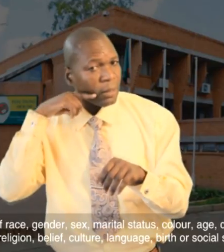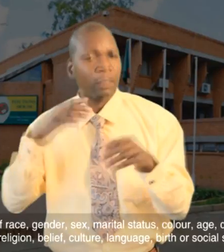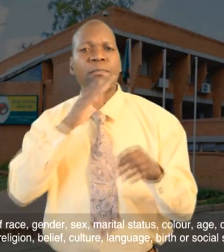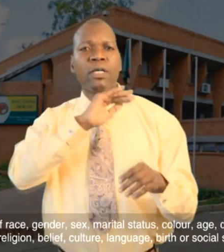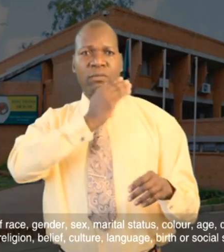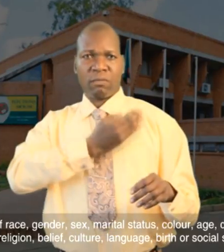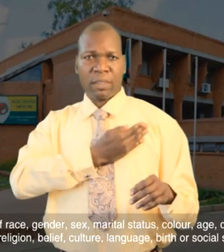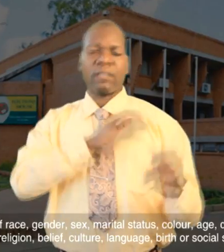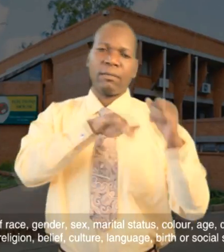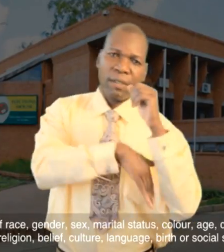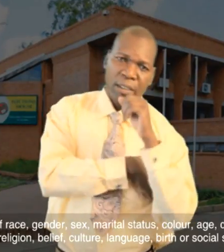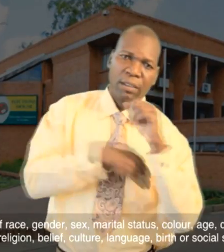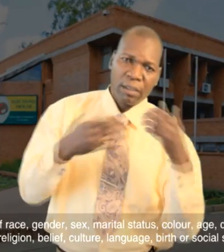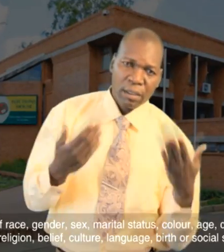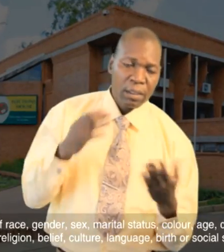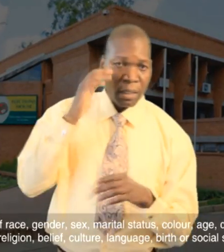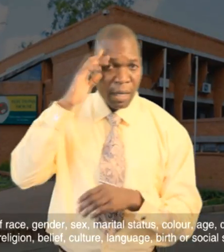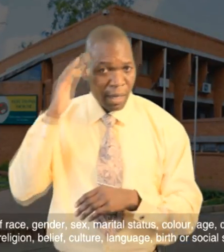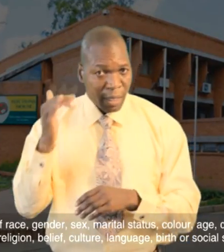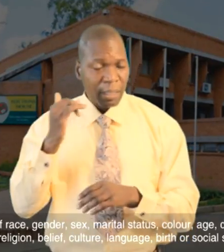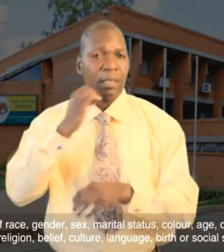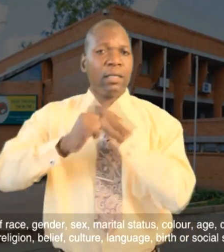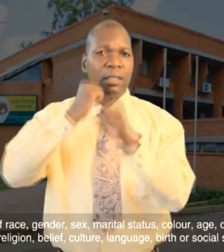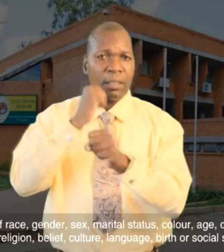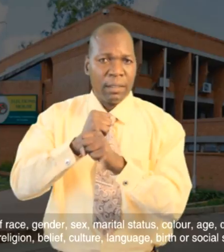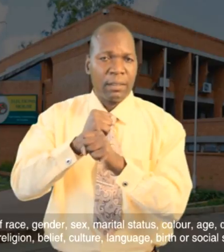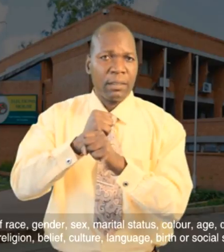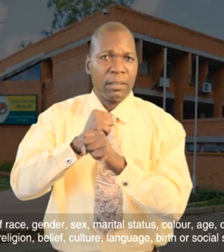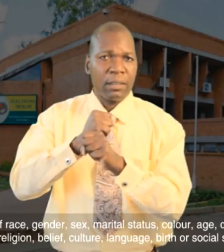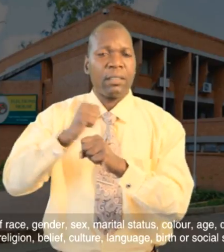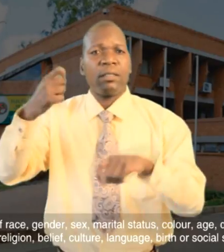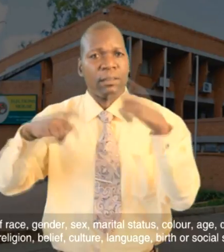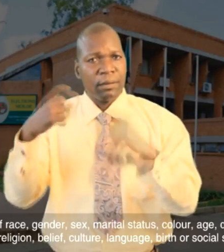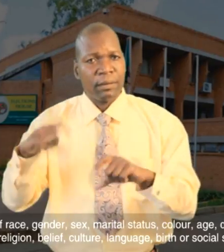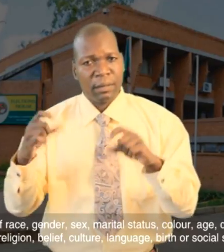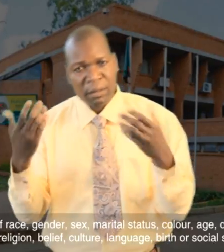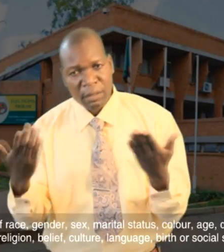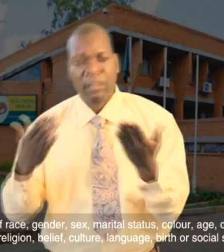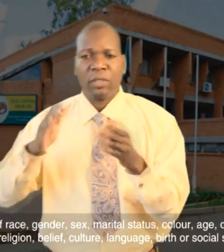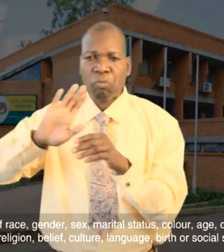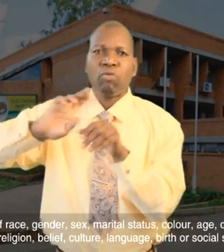color, age, disability, nationality,